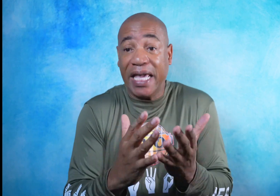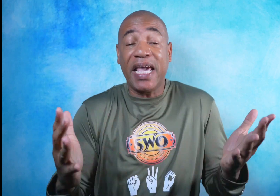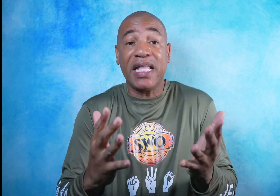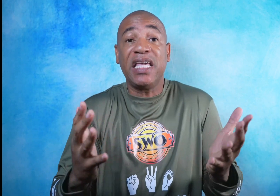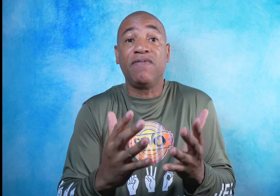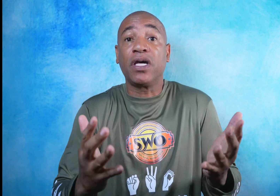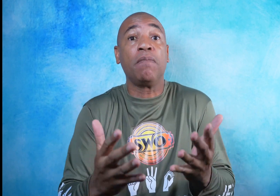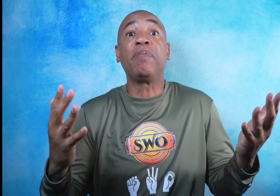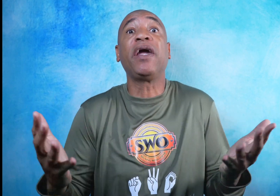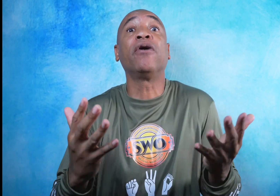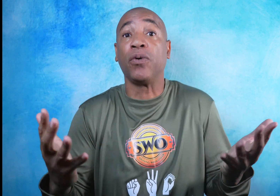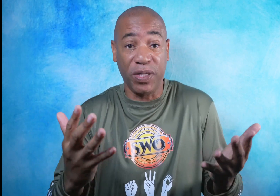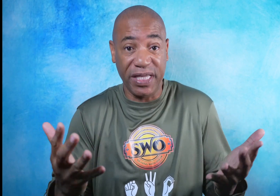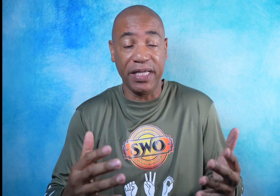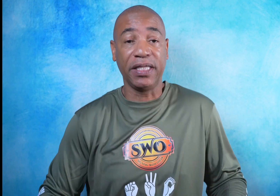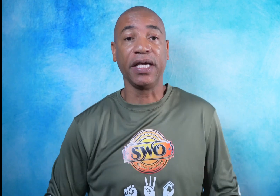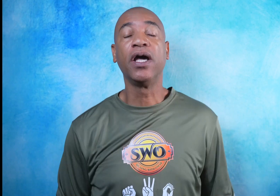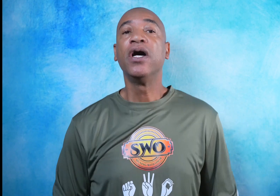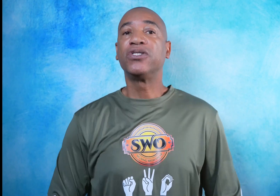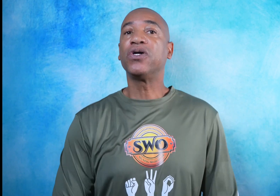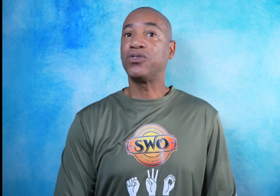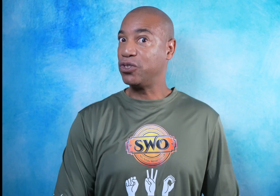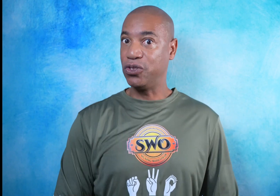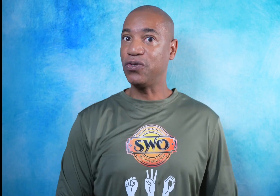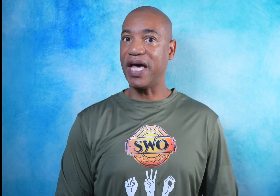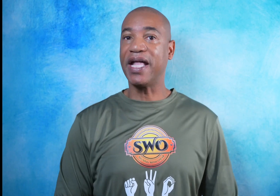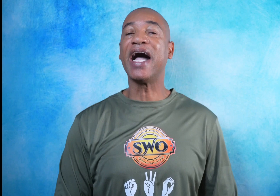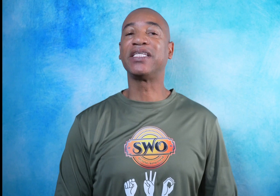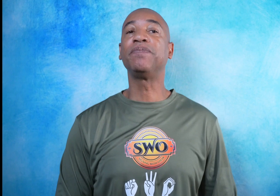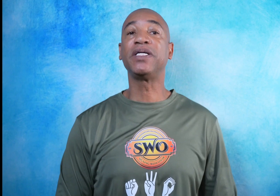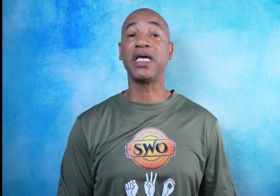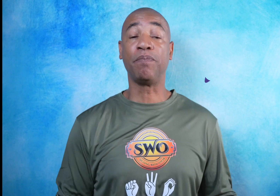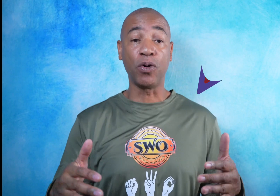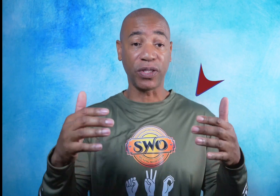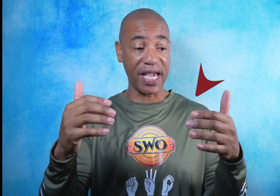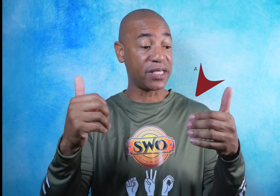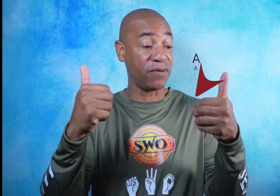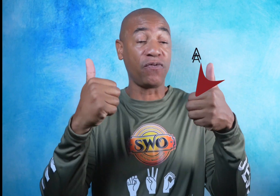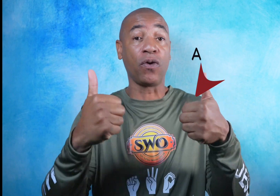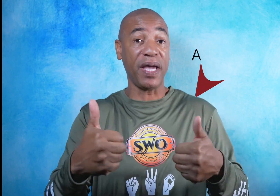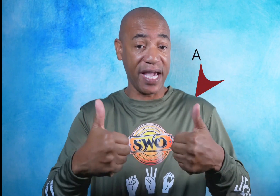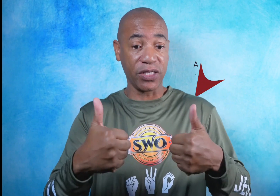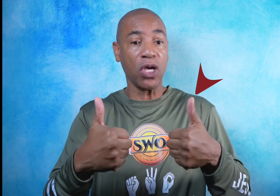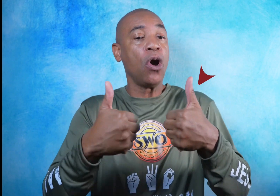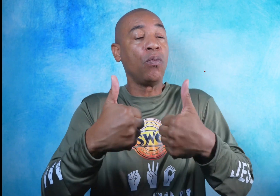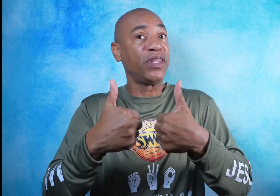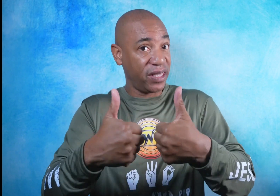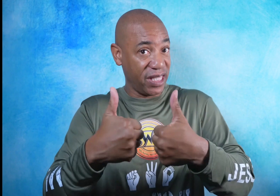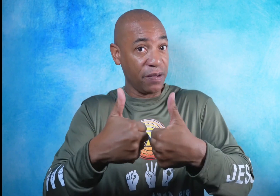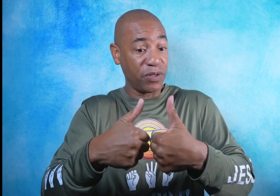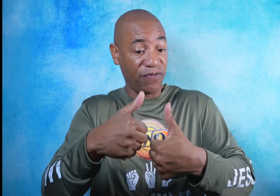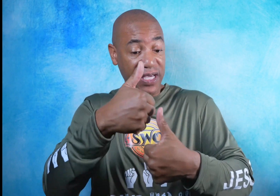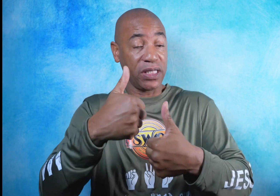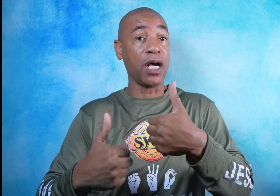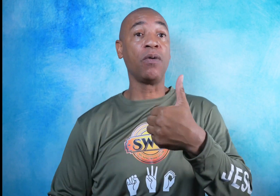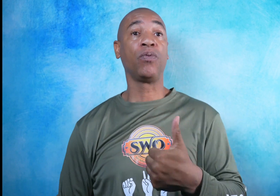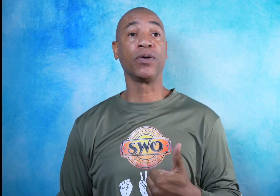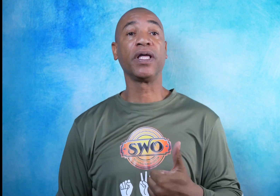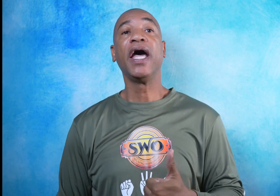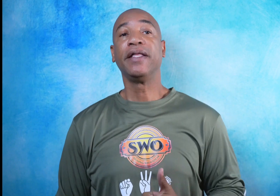can't even compare it with anything. So to do that, I simply take both hands and form A's with the thumbs facing upward. Now